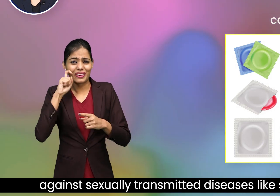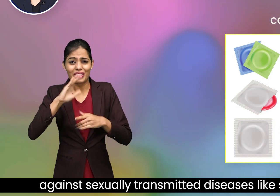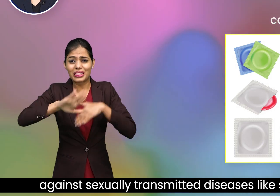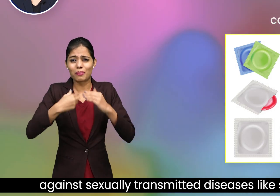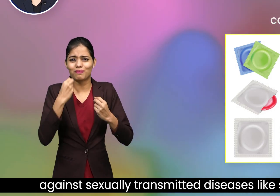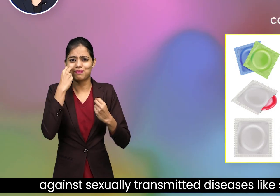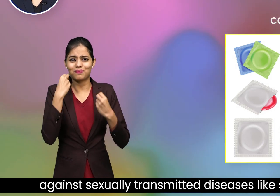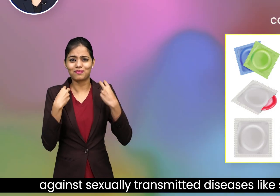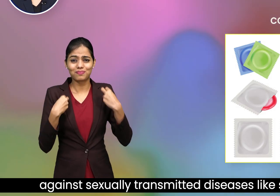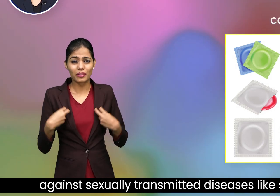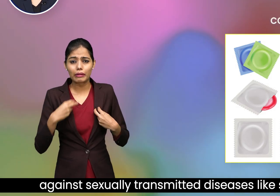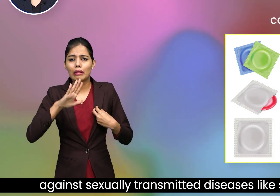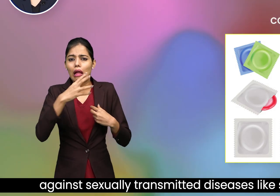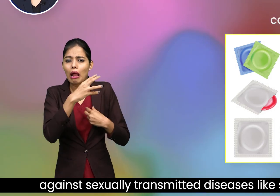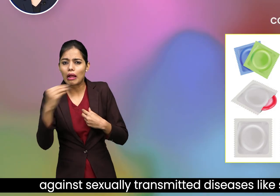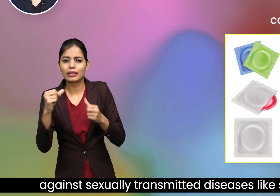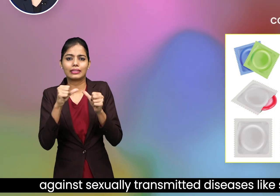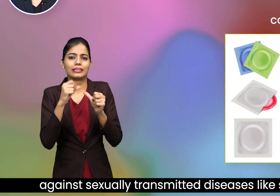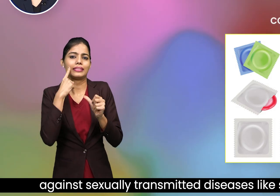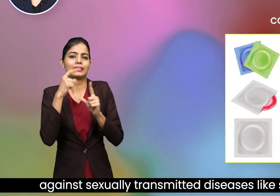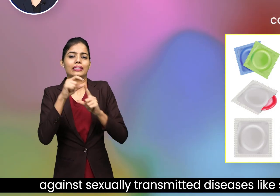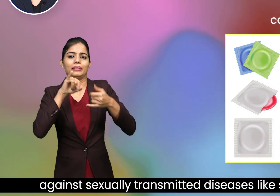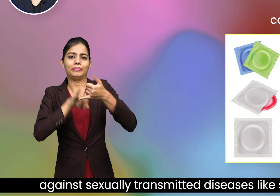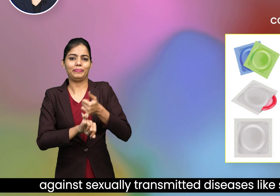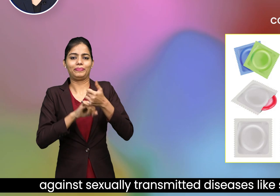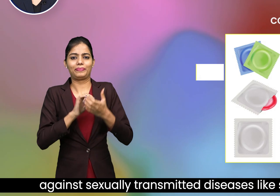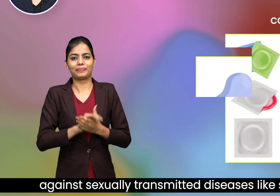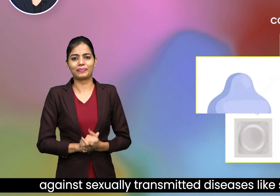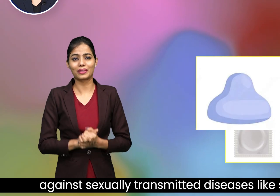like syphilis and AIDS.